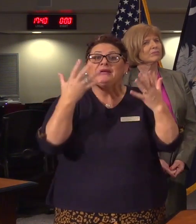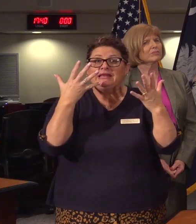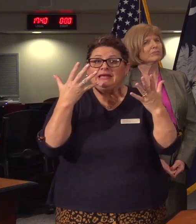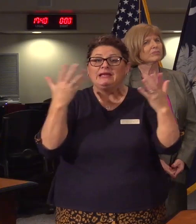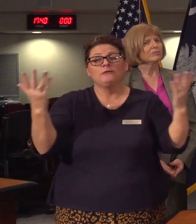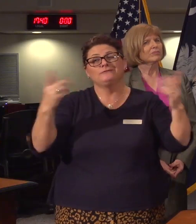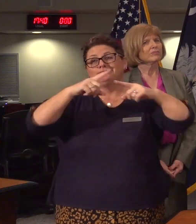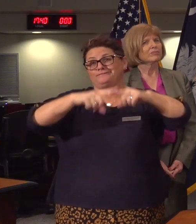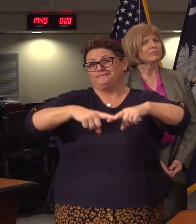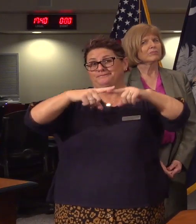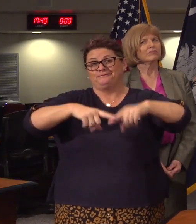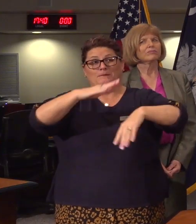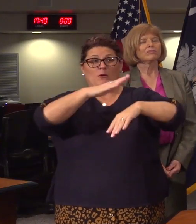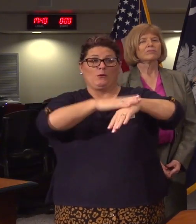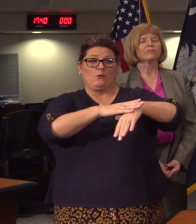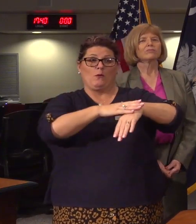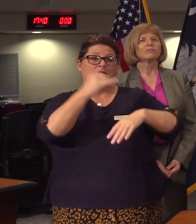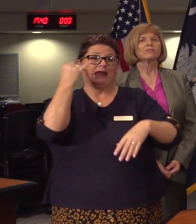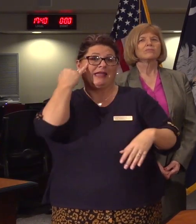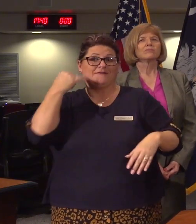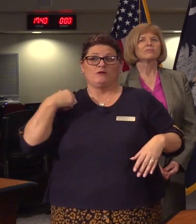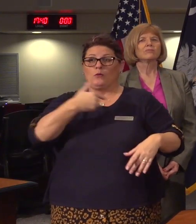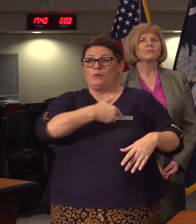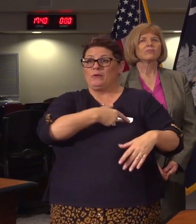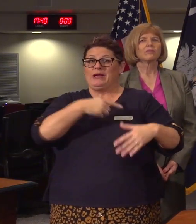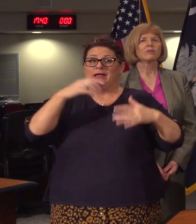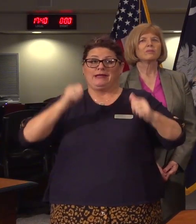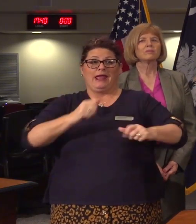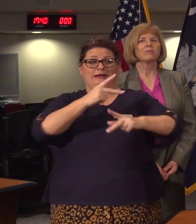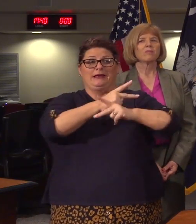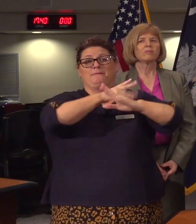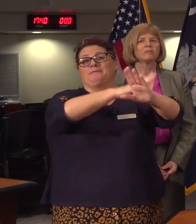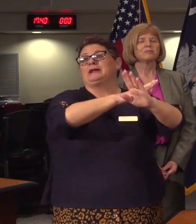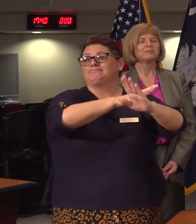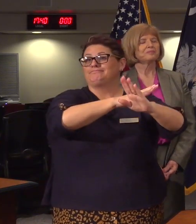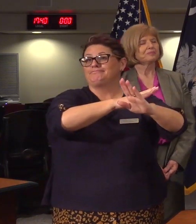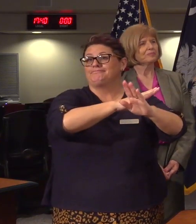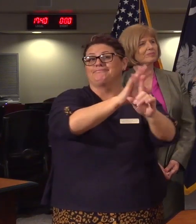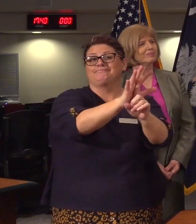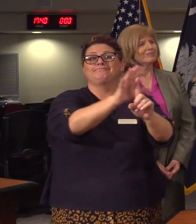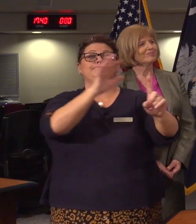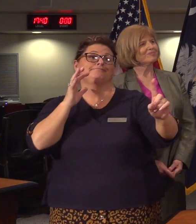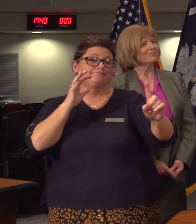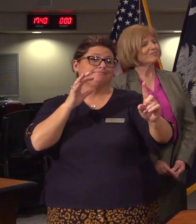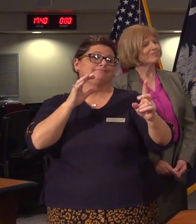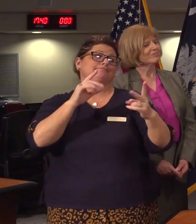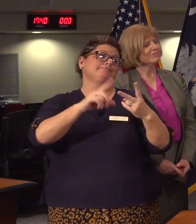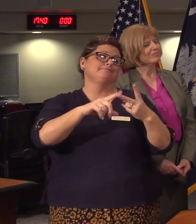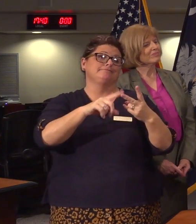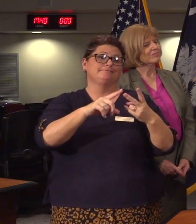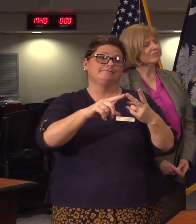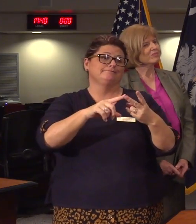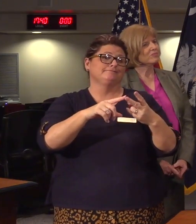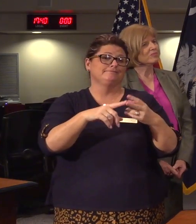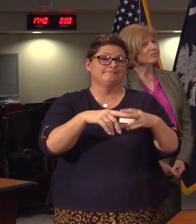how successful we are with social distancing and